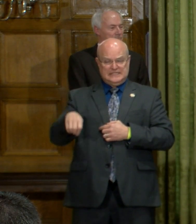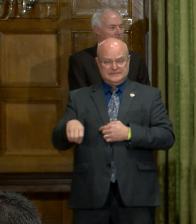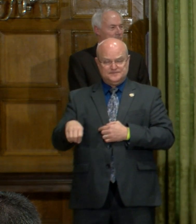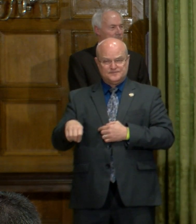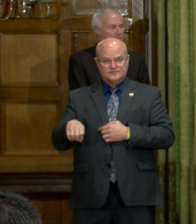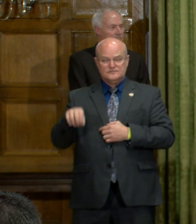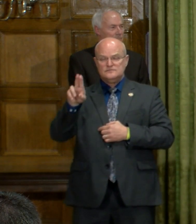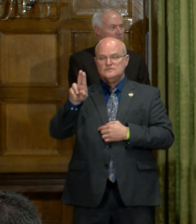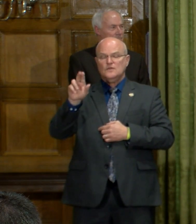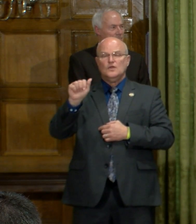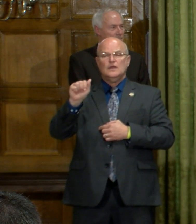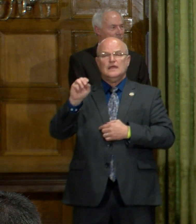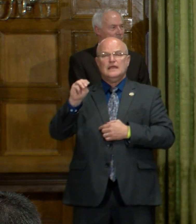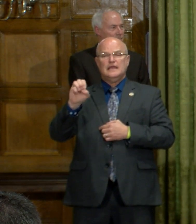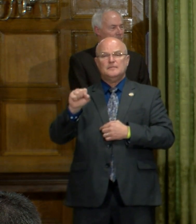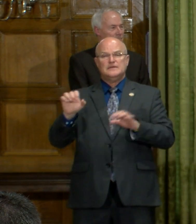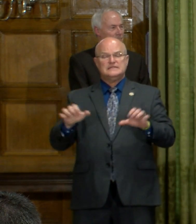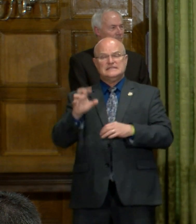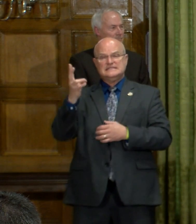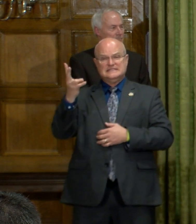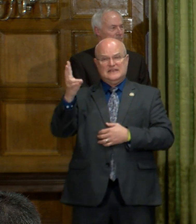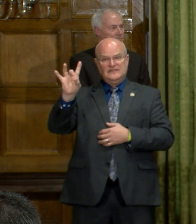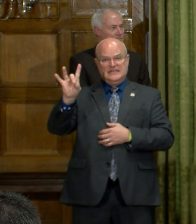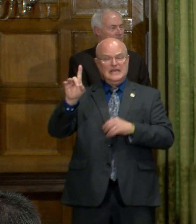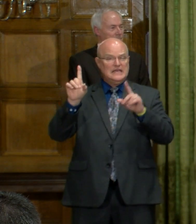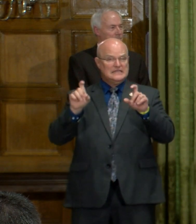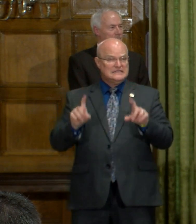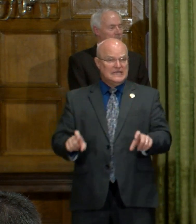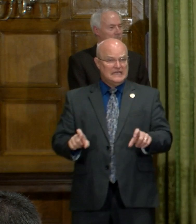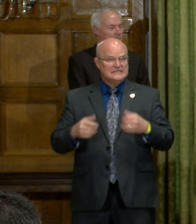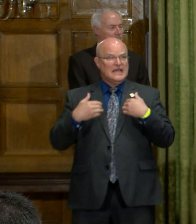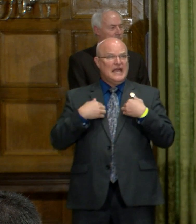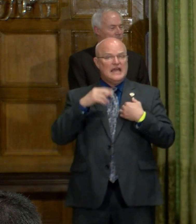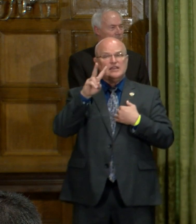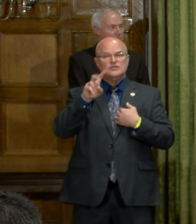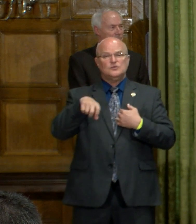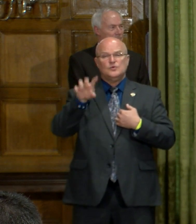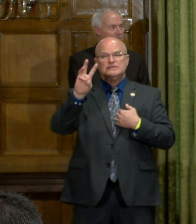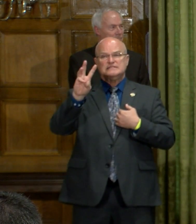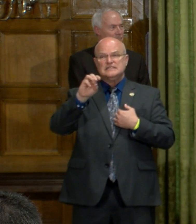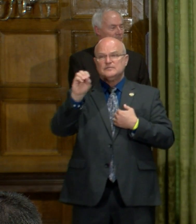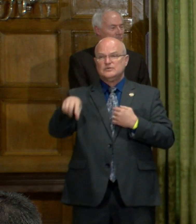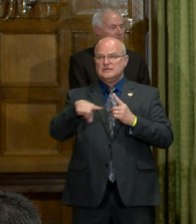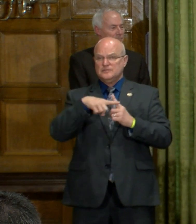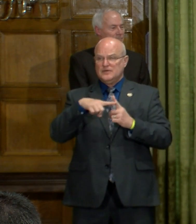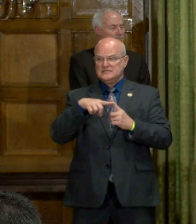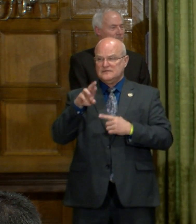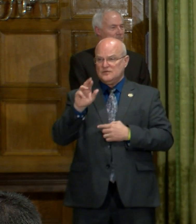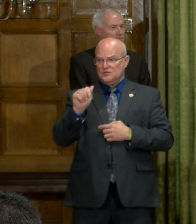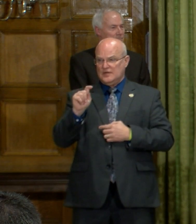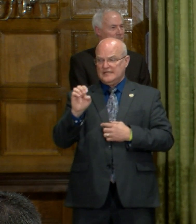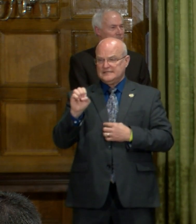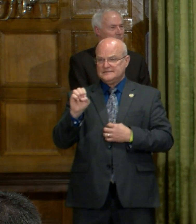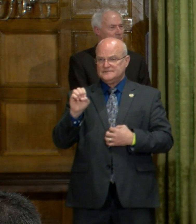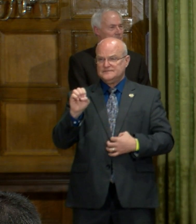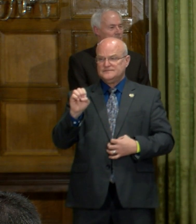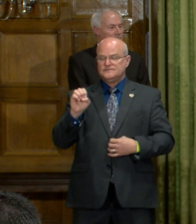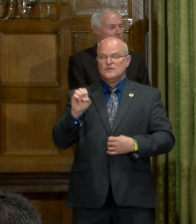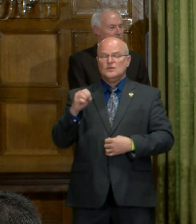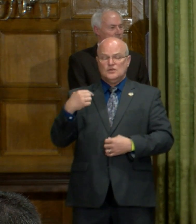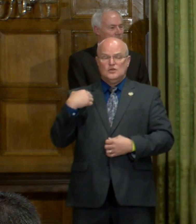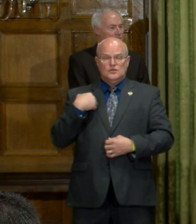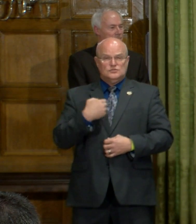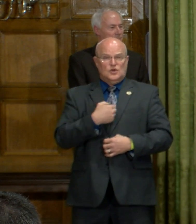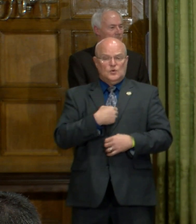16.4%. UAMS did 78 tests, and they had a 2.6% positivity. So